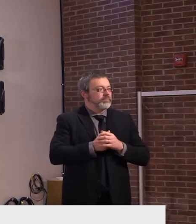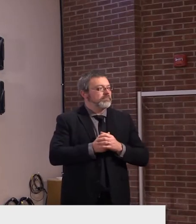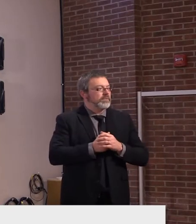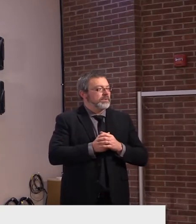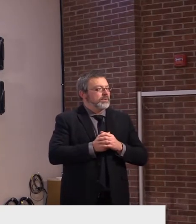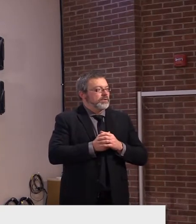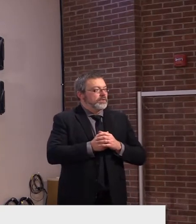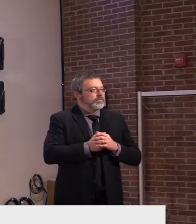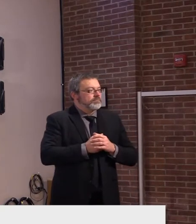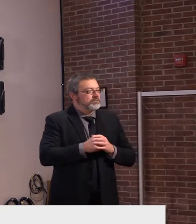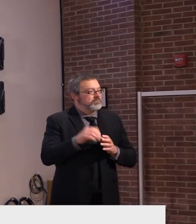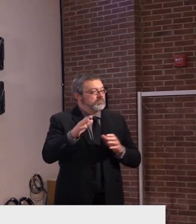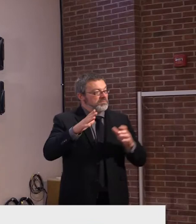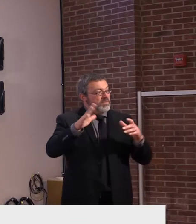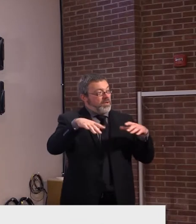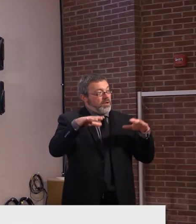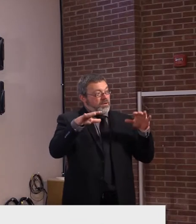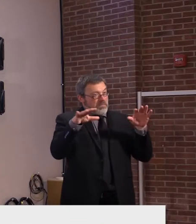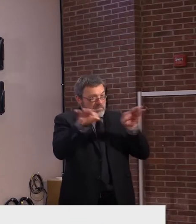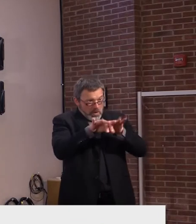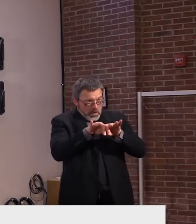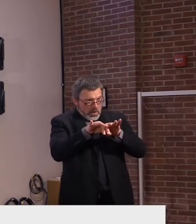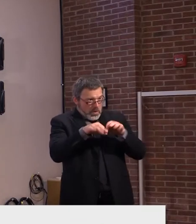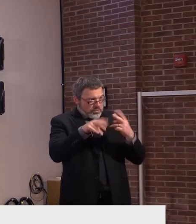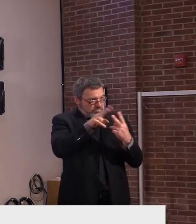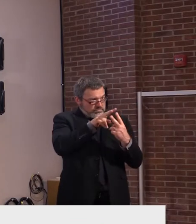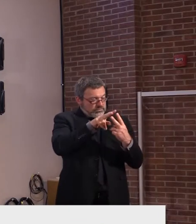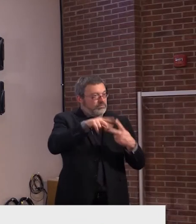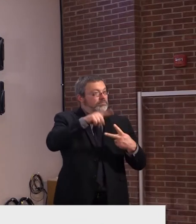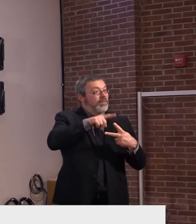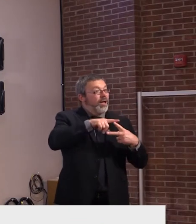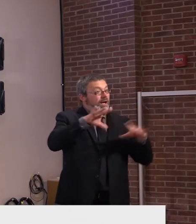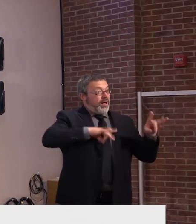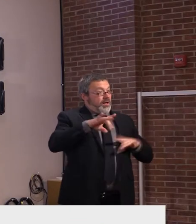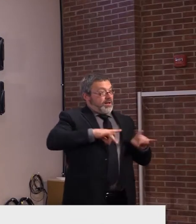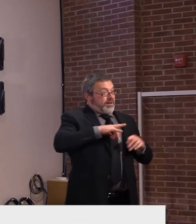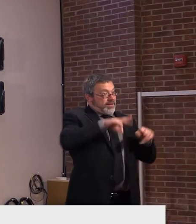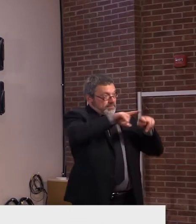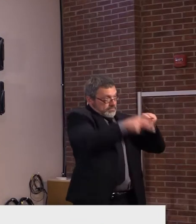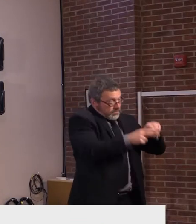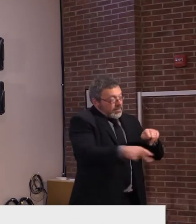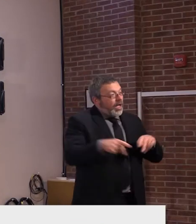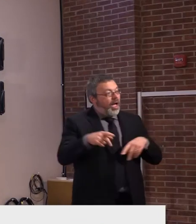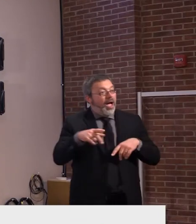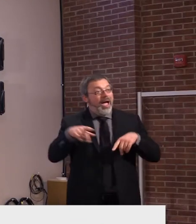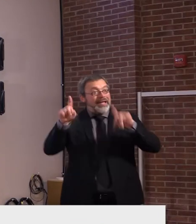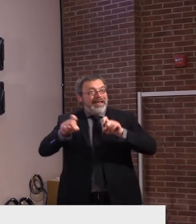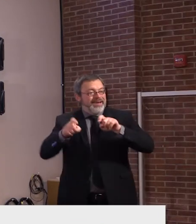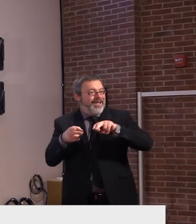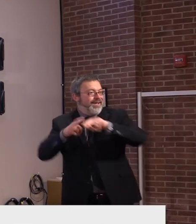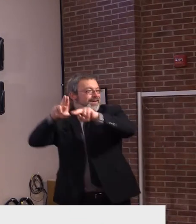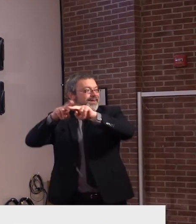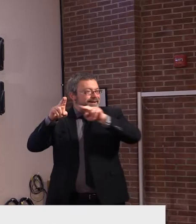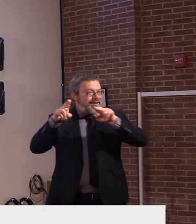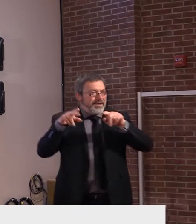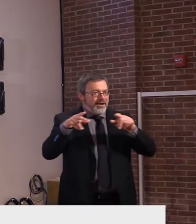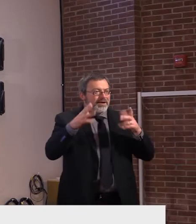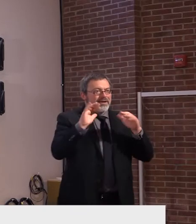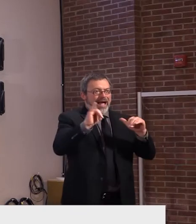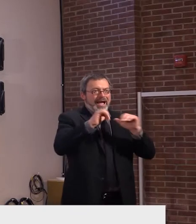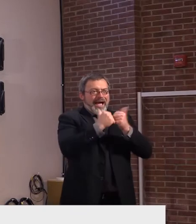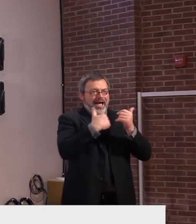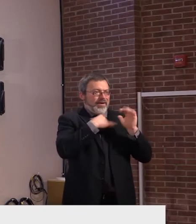cases start to decrease, which gives you more confidence that what we're seeing is a reflection of cases decreasing and not a decrease in